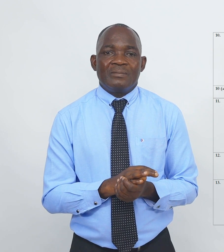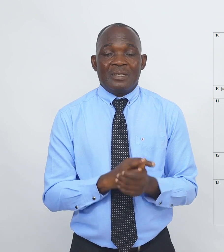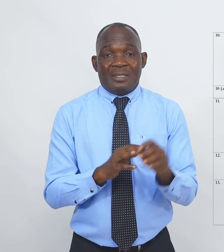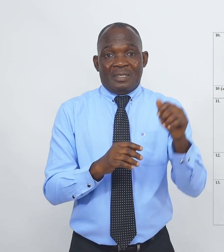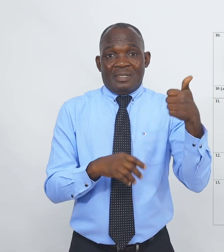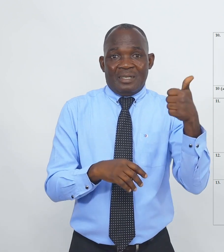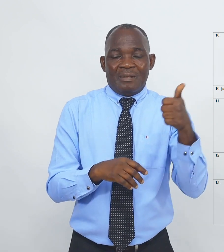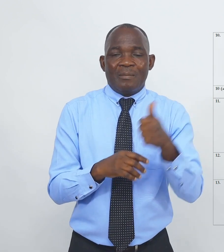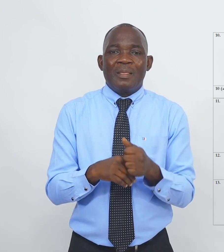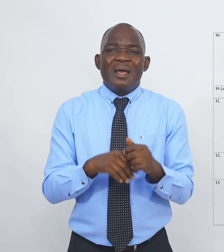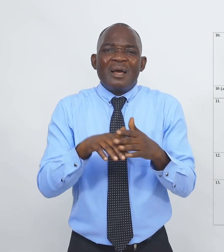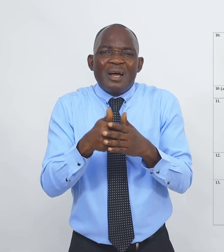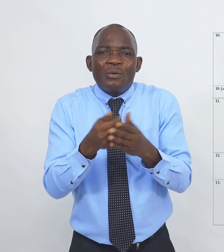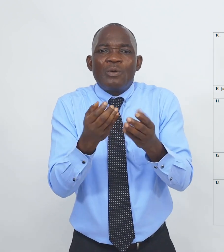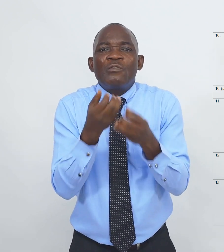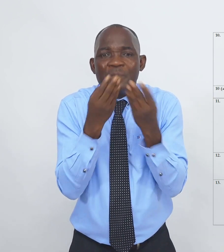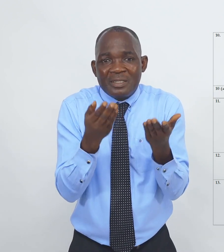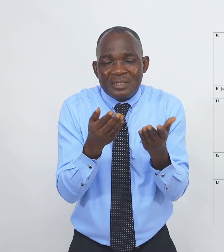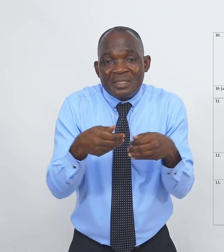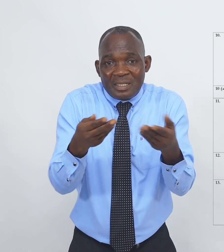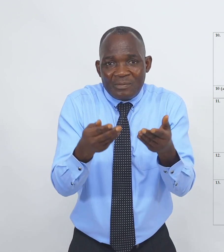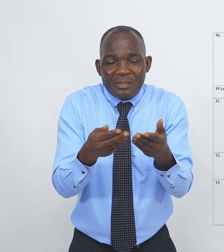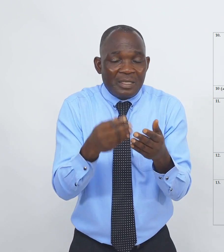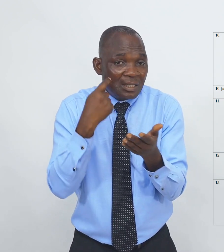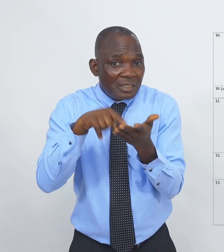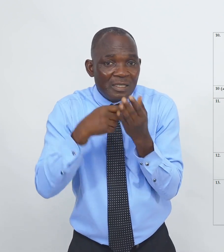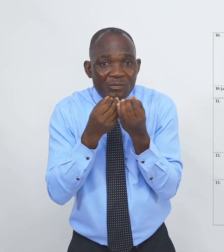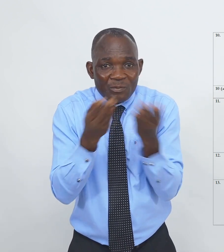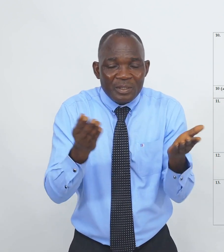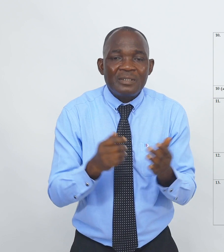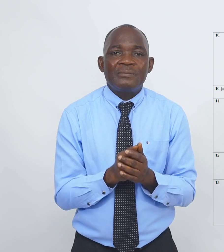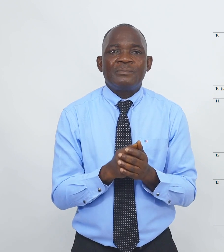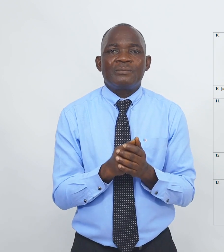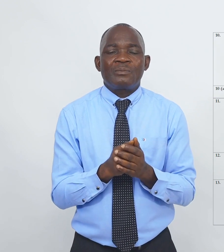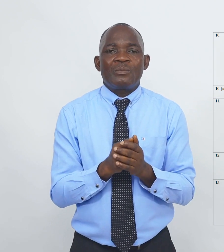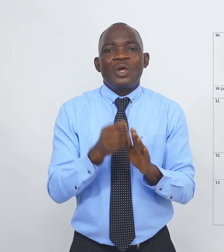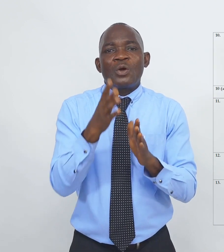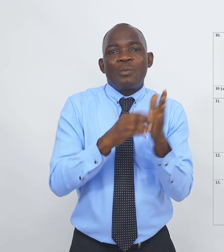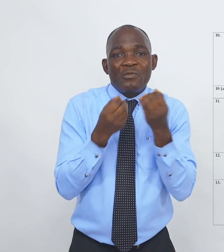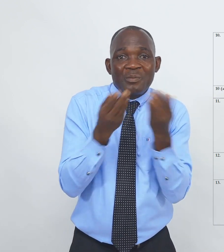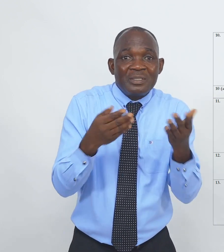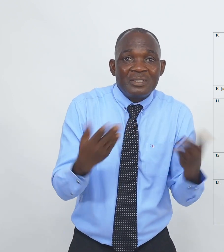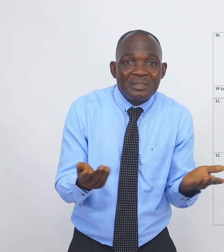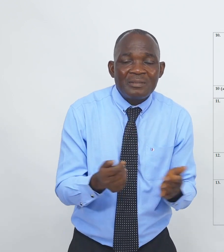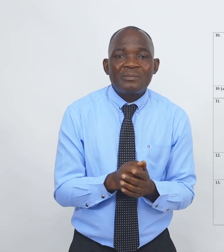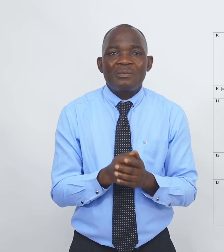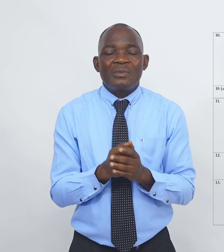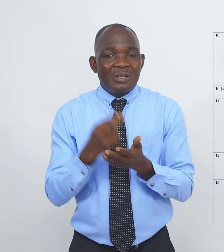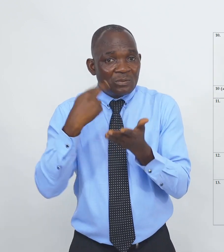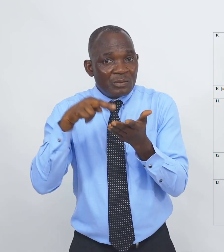10. Manner of access. Inspection of information, copy of information, viewing or